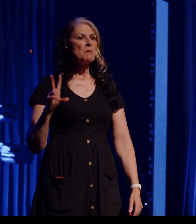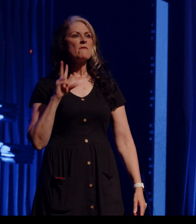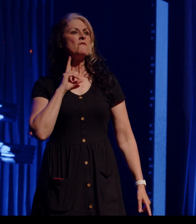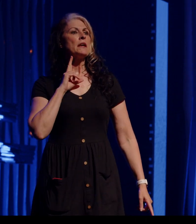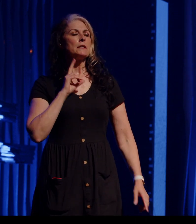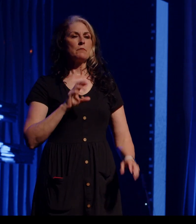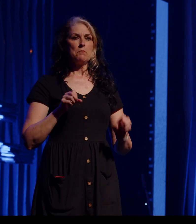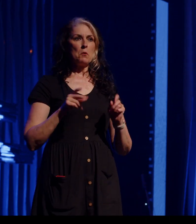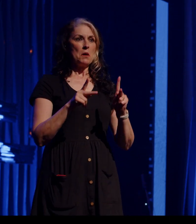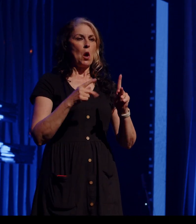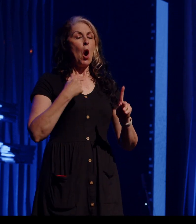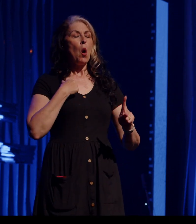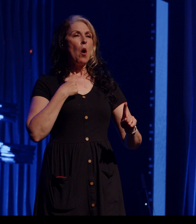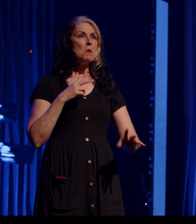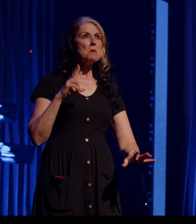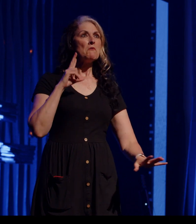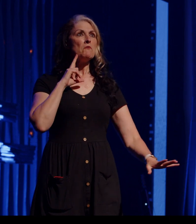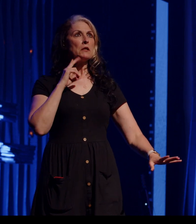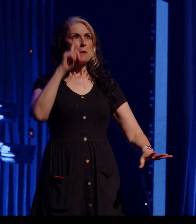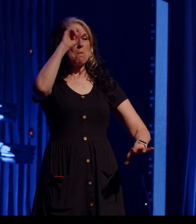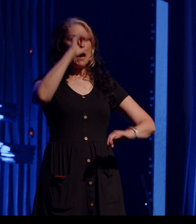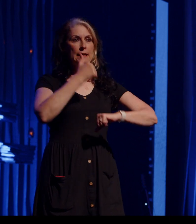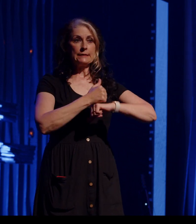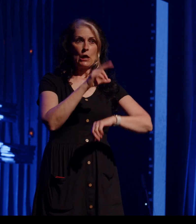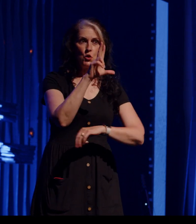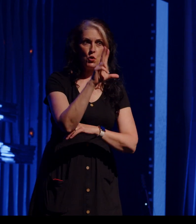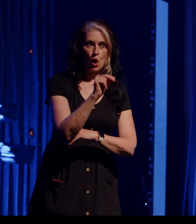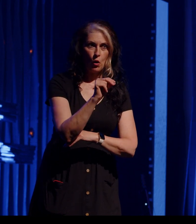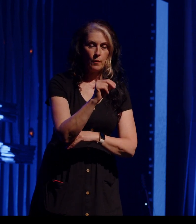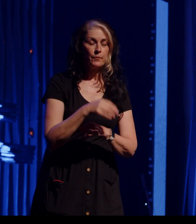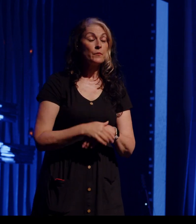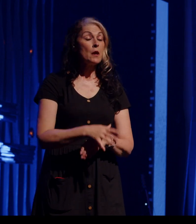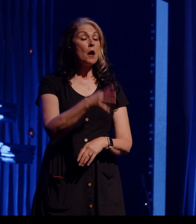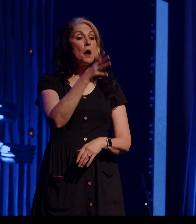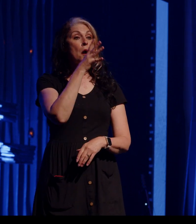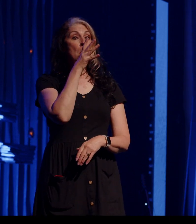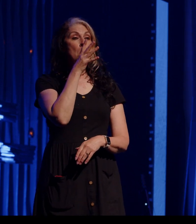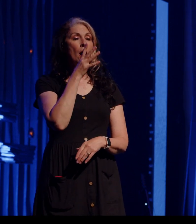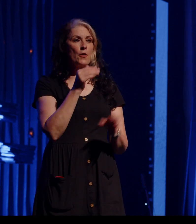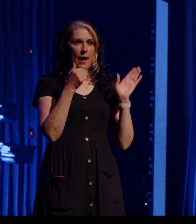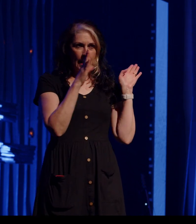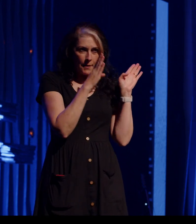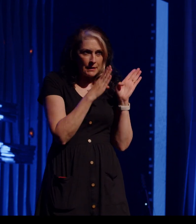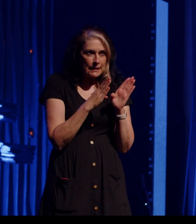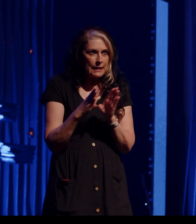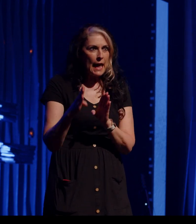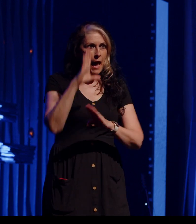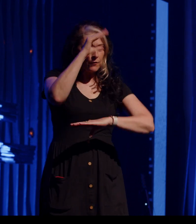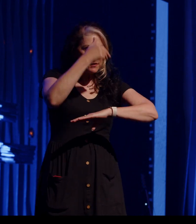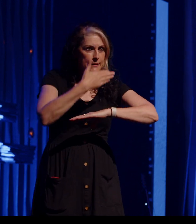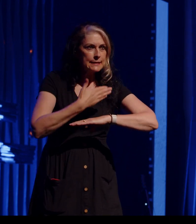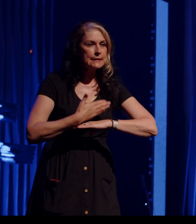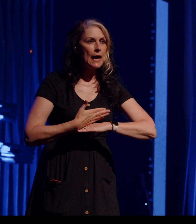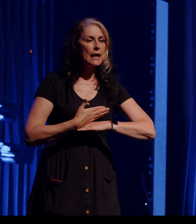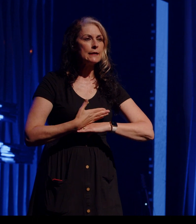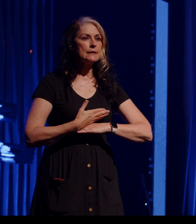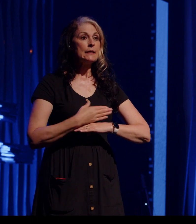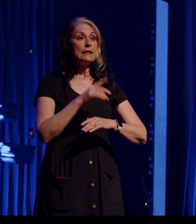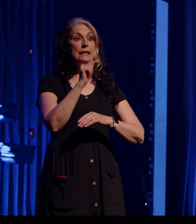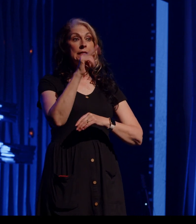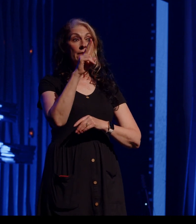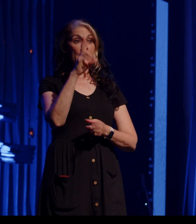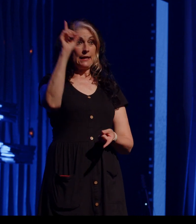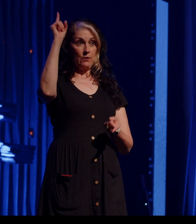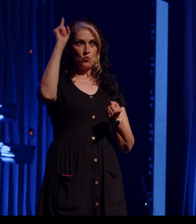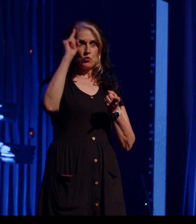permit us to develop the victim mentality either. According to Carson, his mother devised a plan for her sons to curb TV time